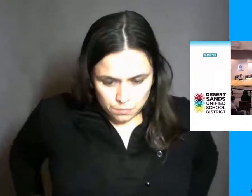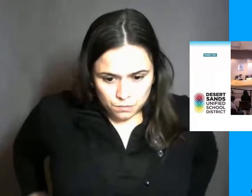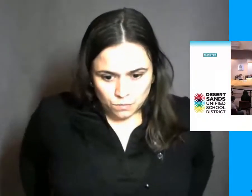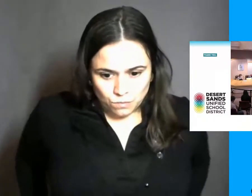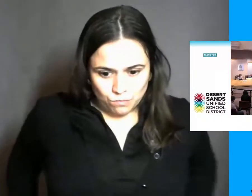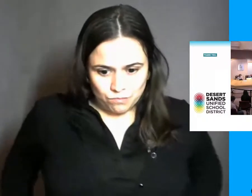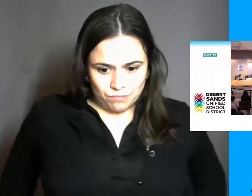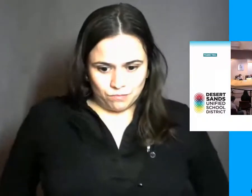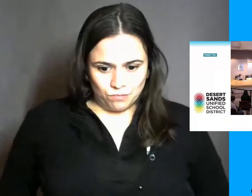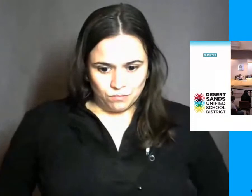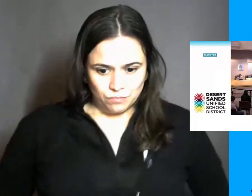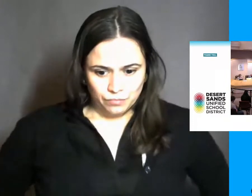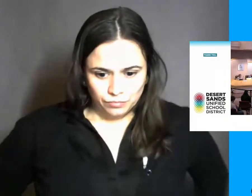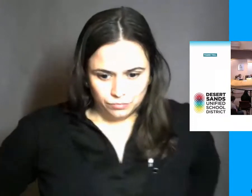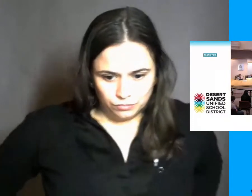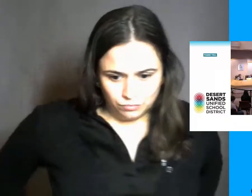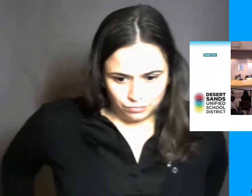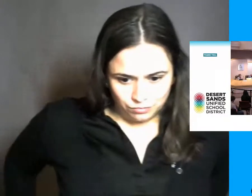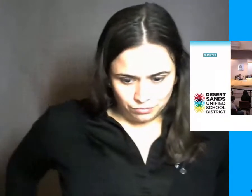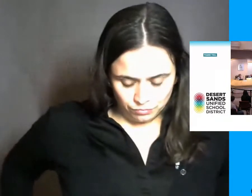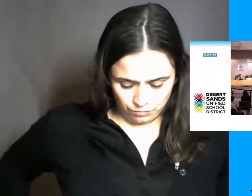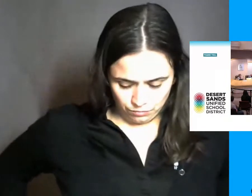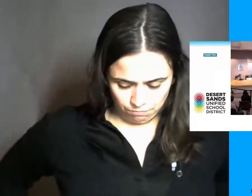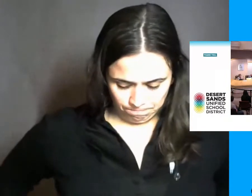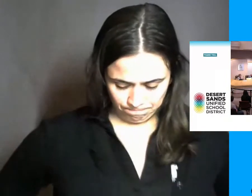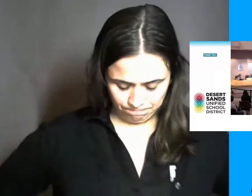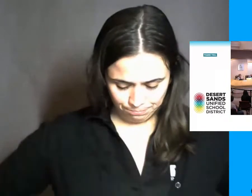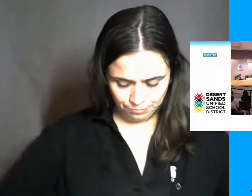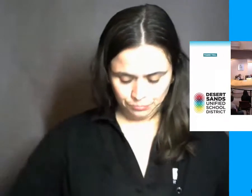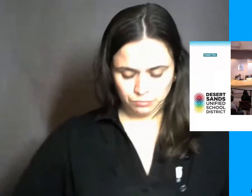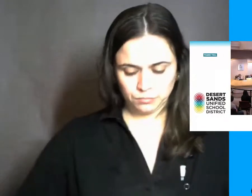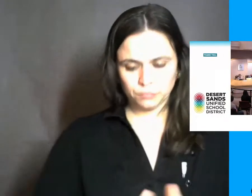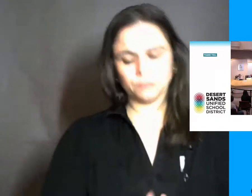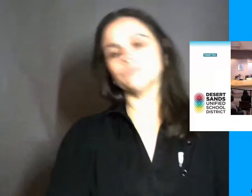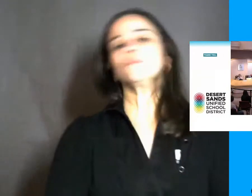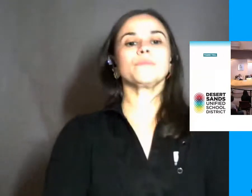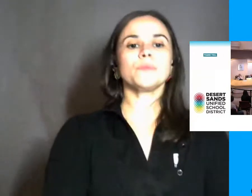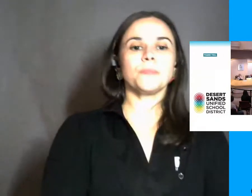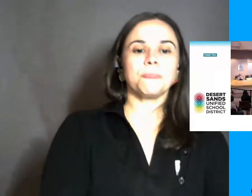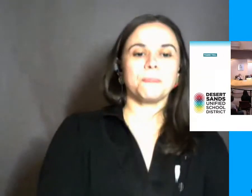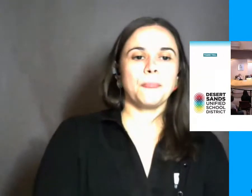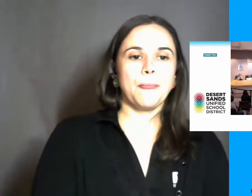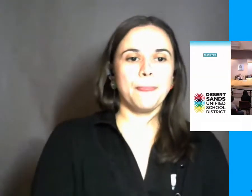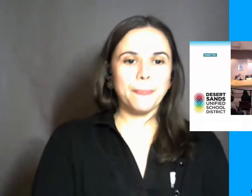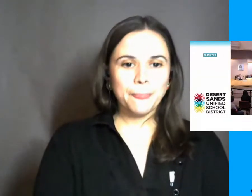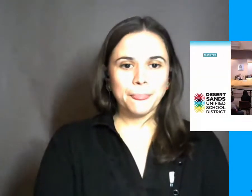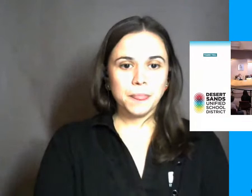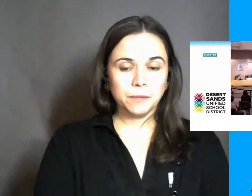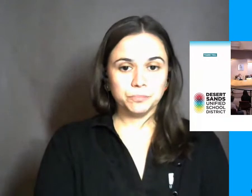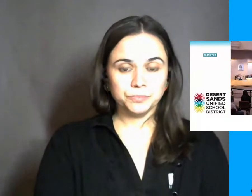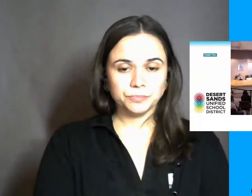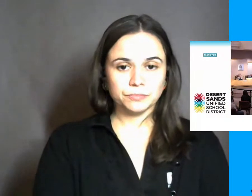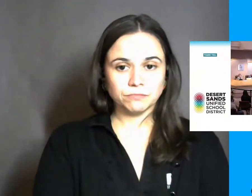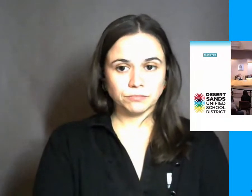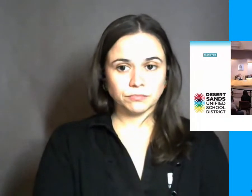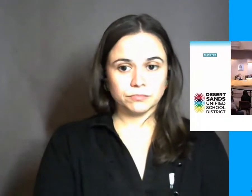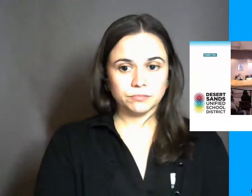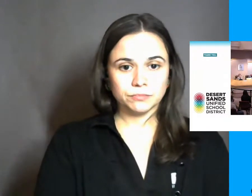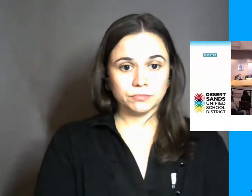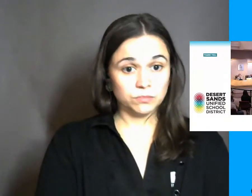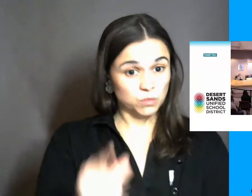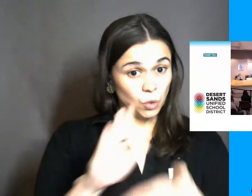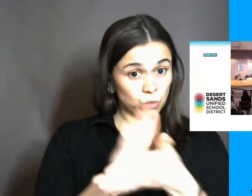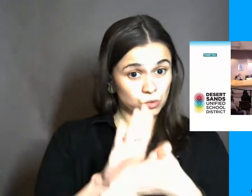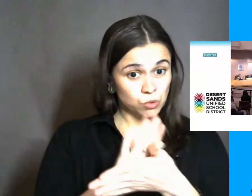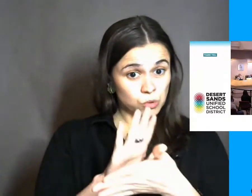different colors. Do you have the school colors implemented like you did for Madison, right? Because I know that's like very